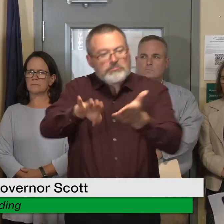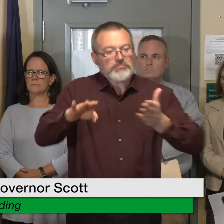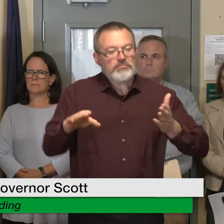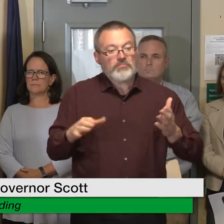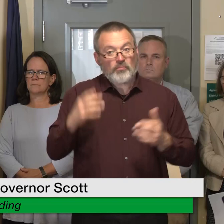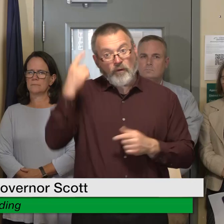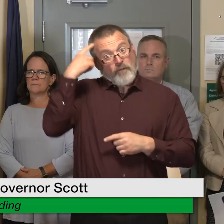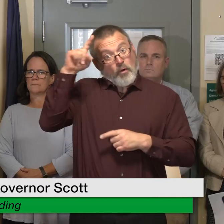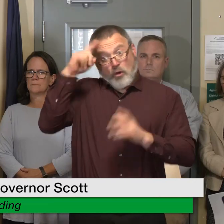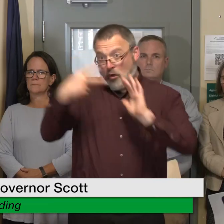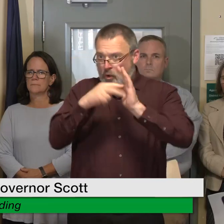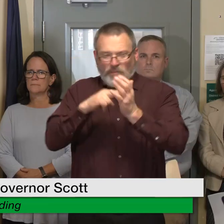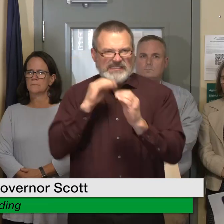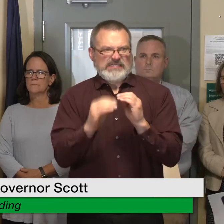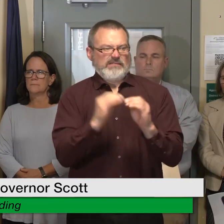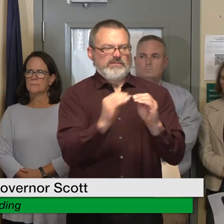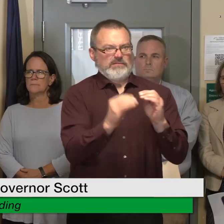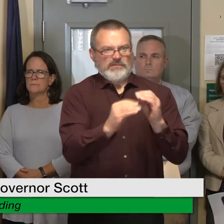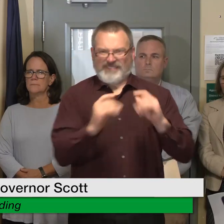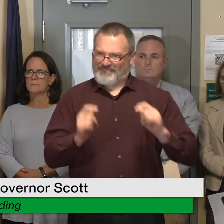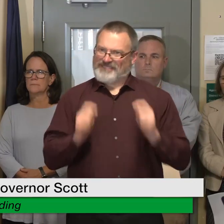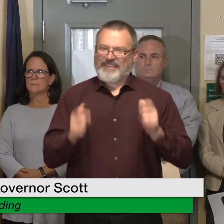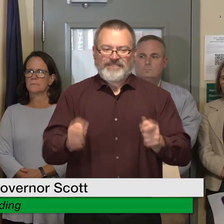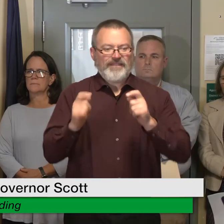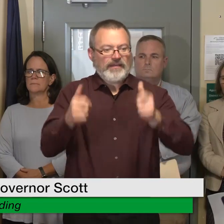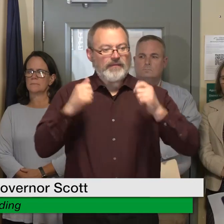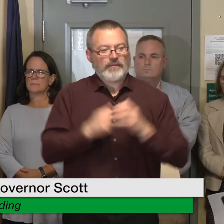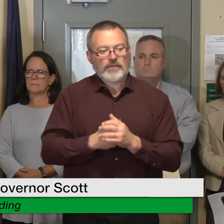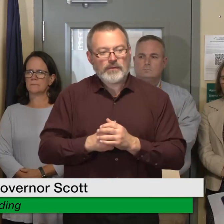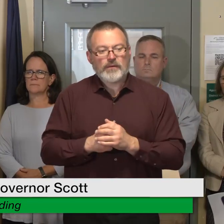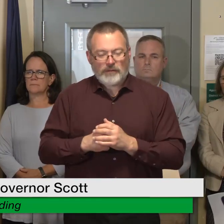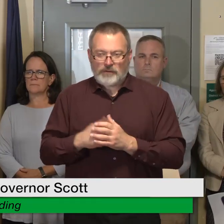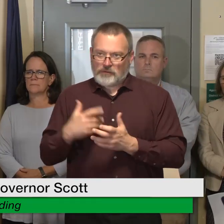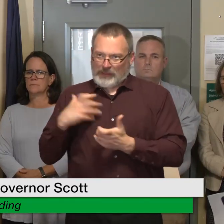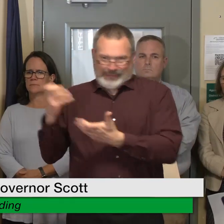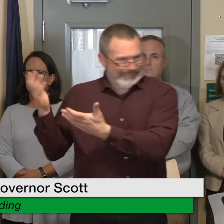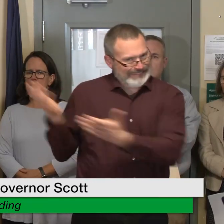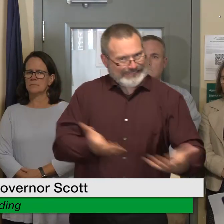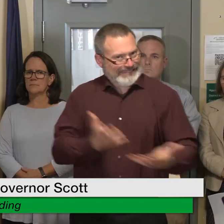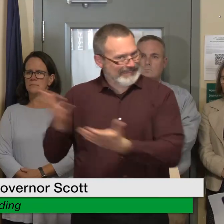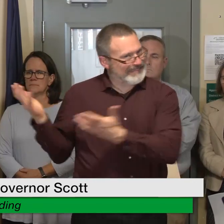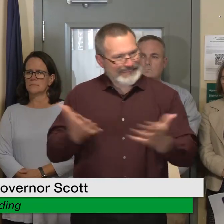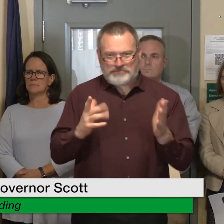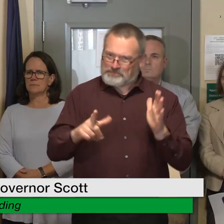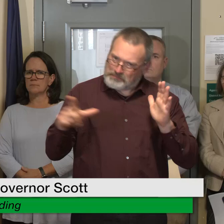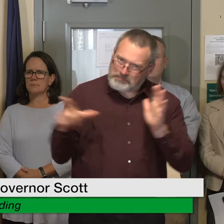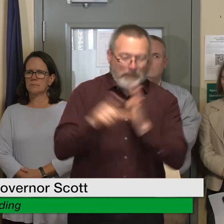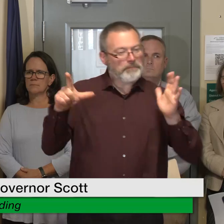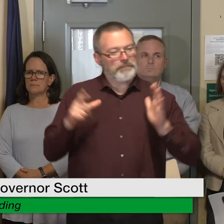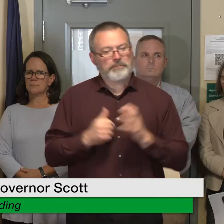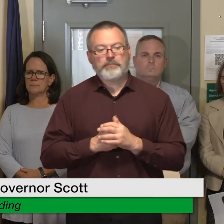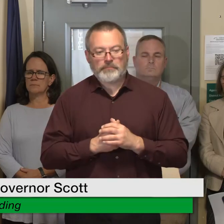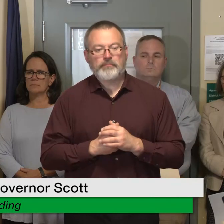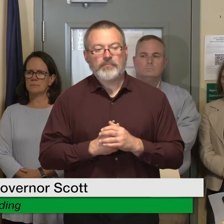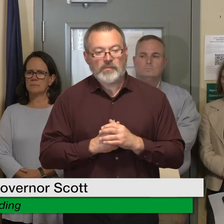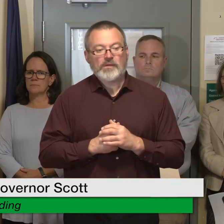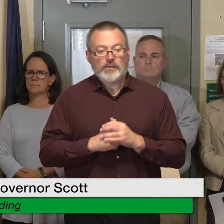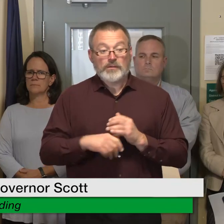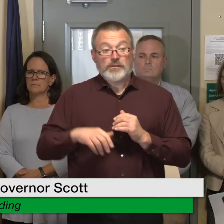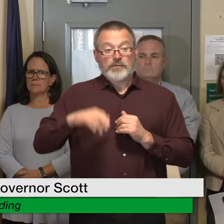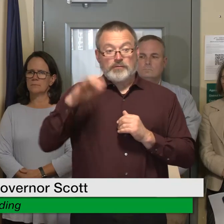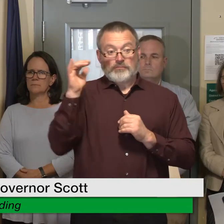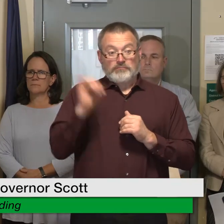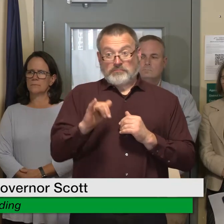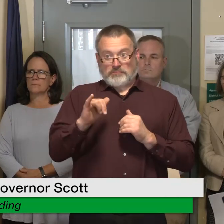they needed to go. You can expect more relief and exemptions to be announced in the coming days as we continue